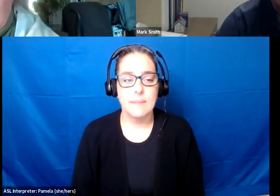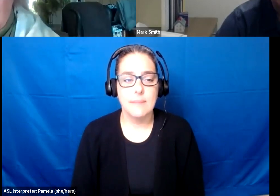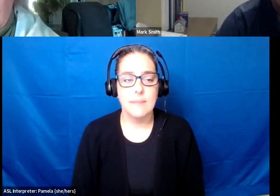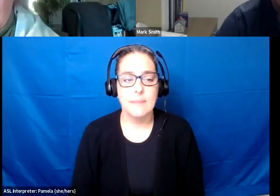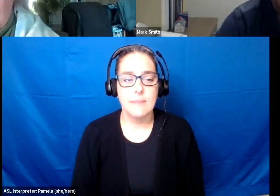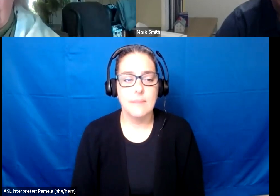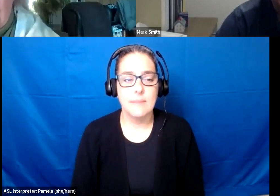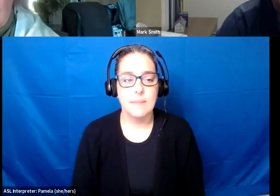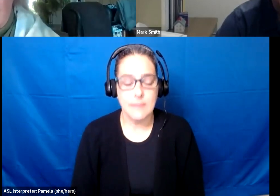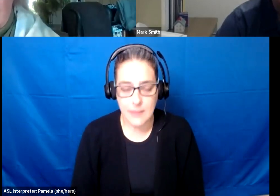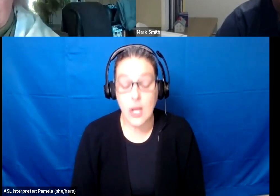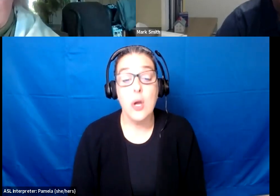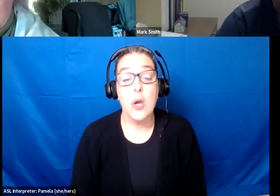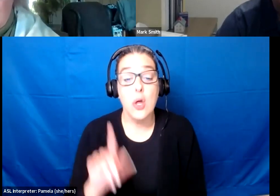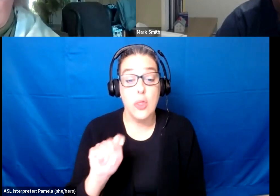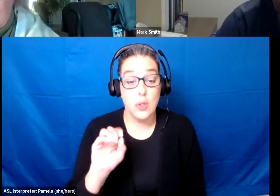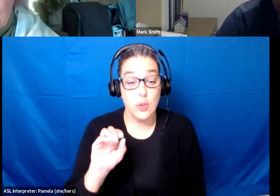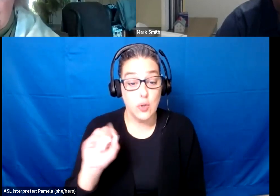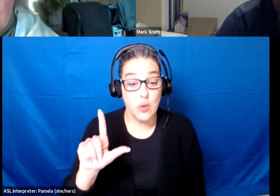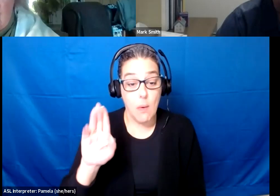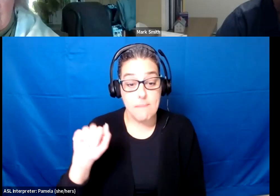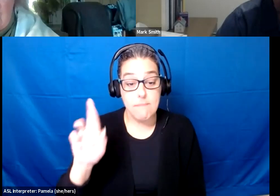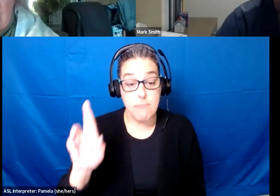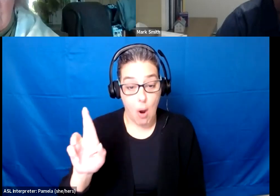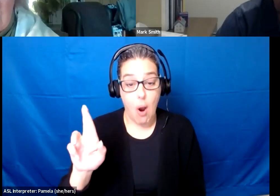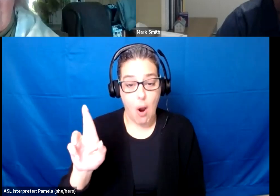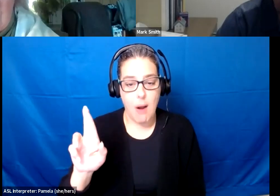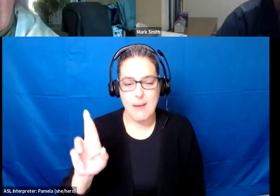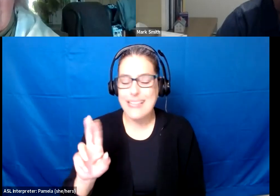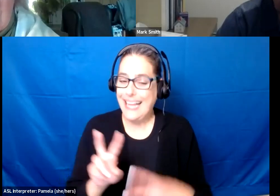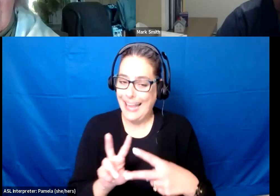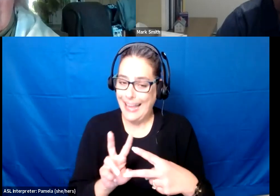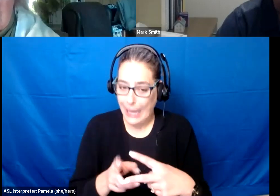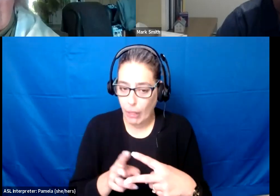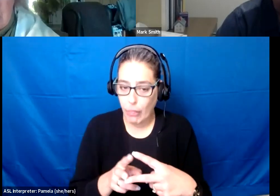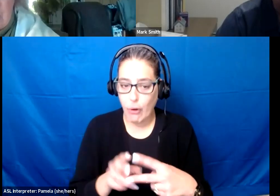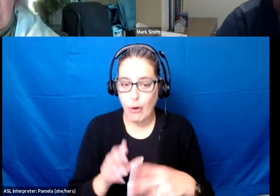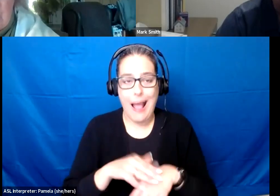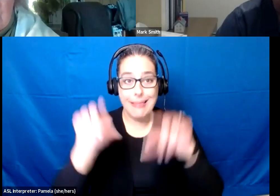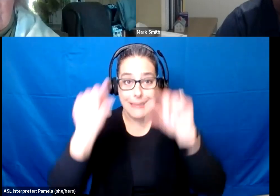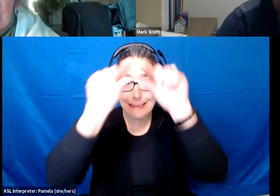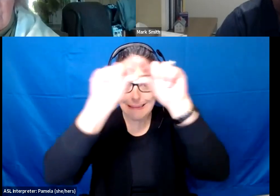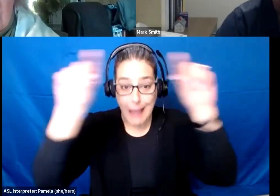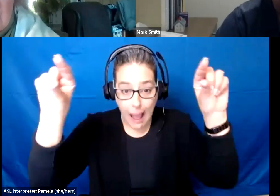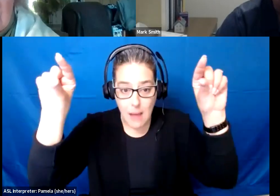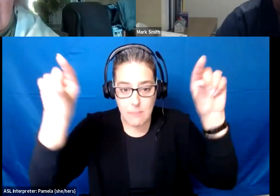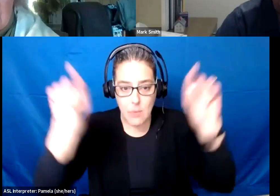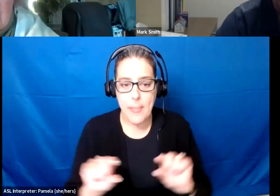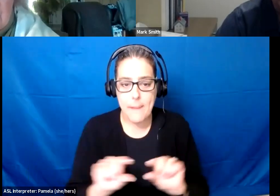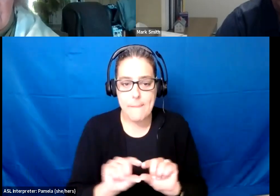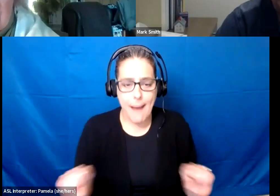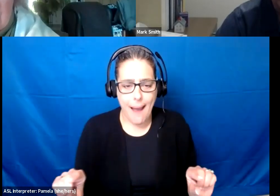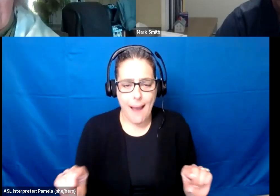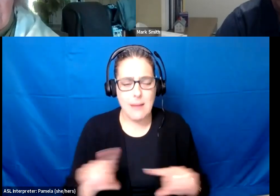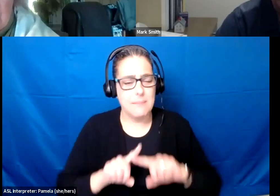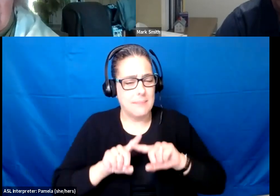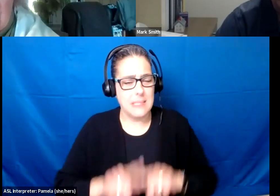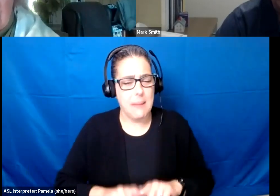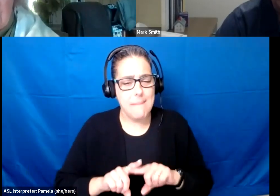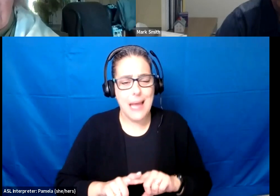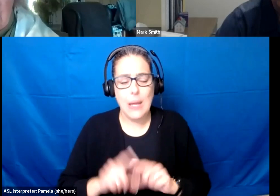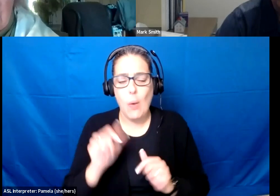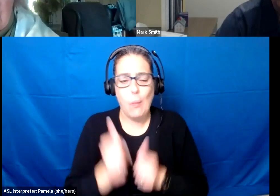top or the bottom of your screen as you move the